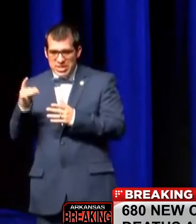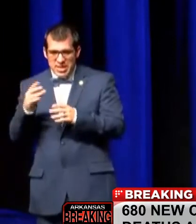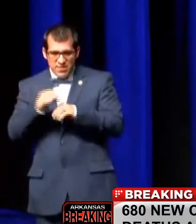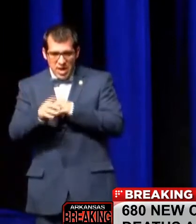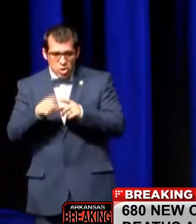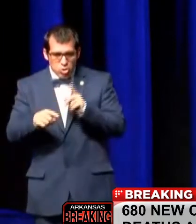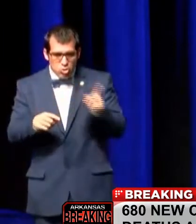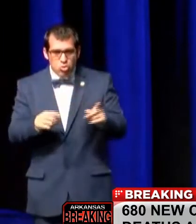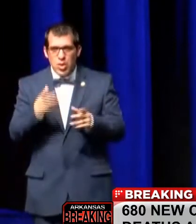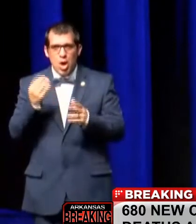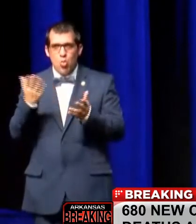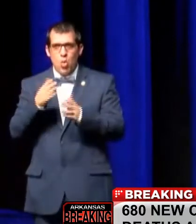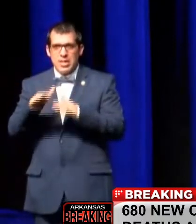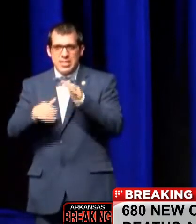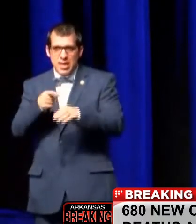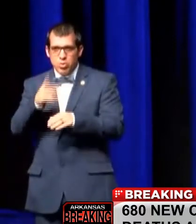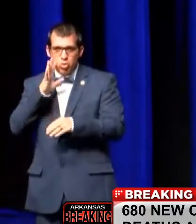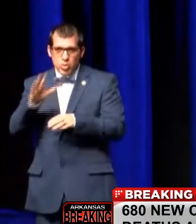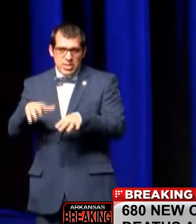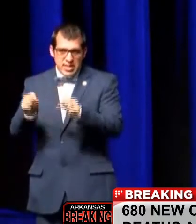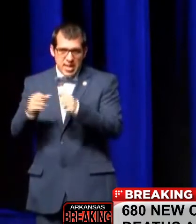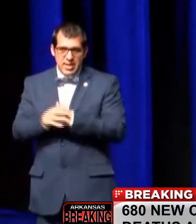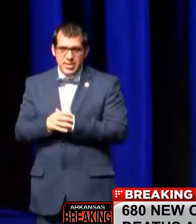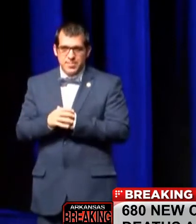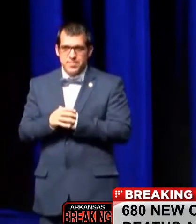and what steps are you looking at taking?